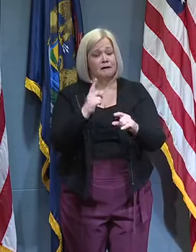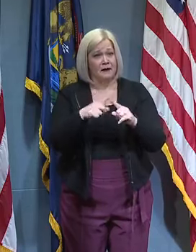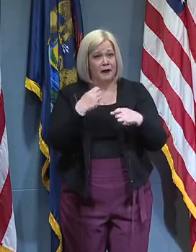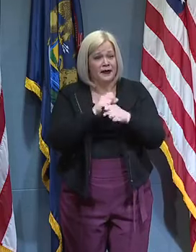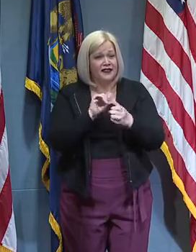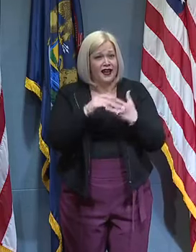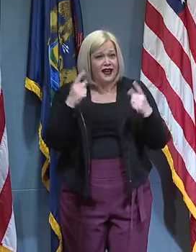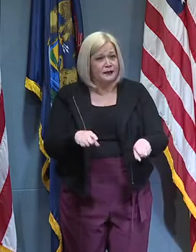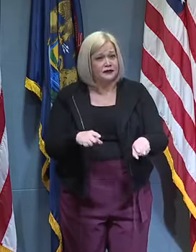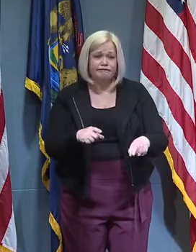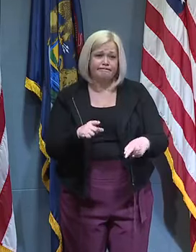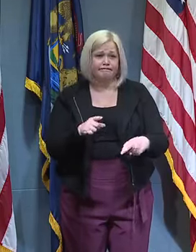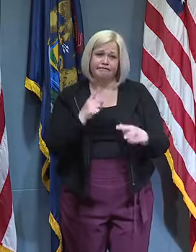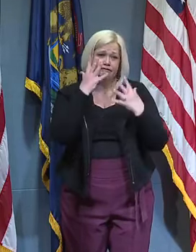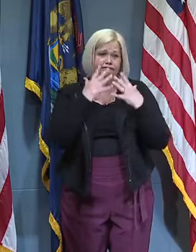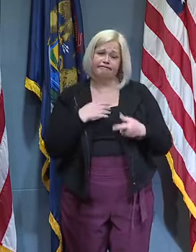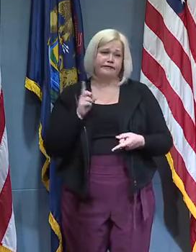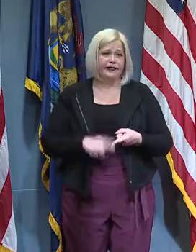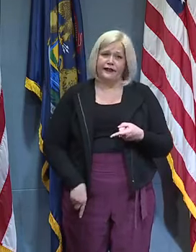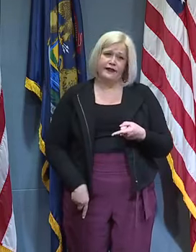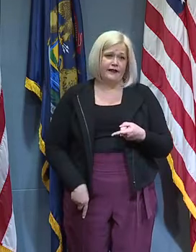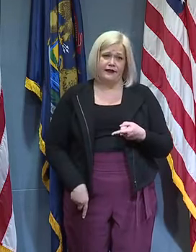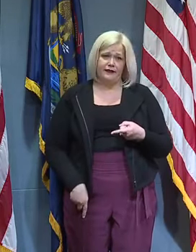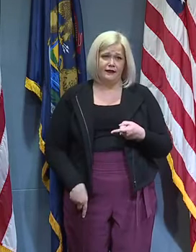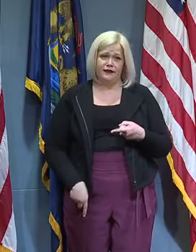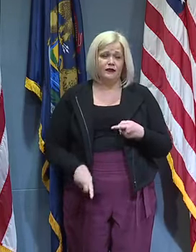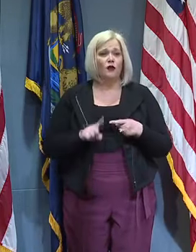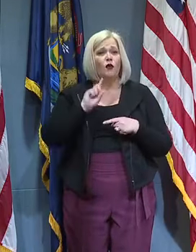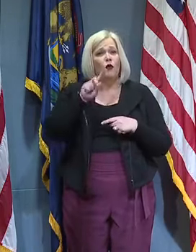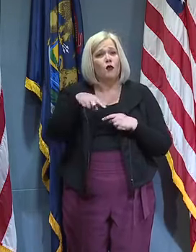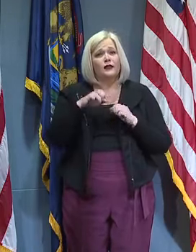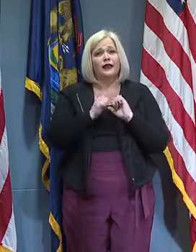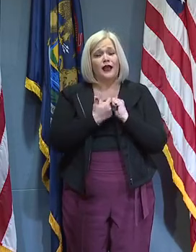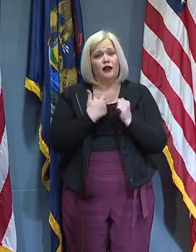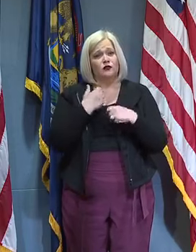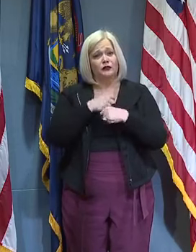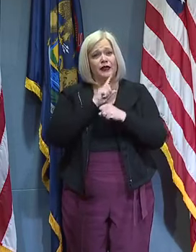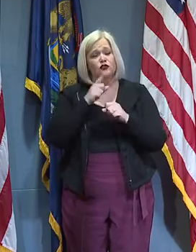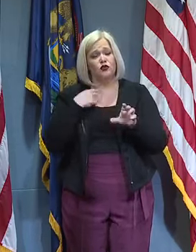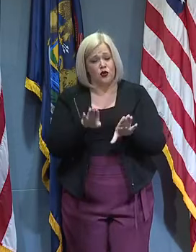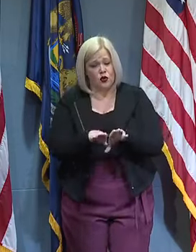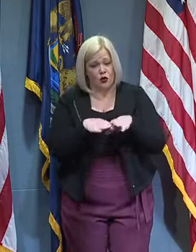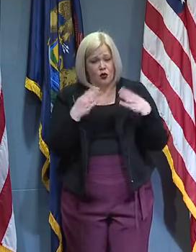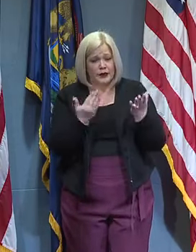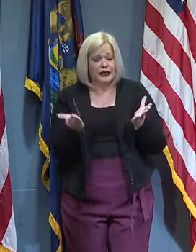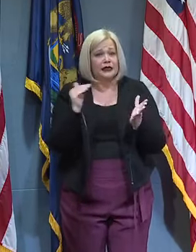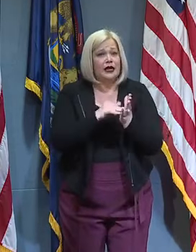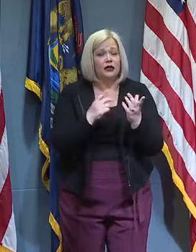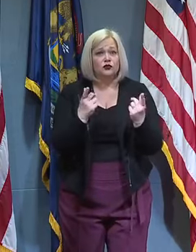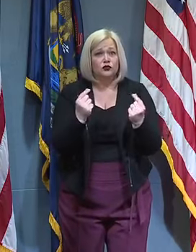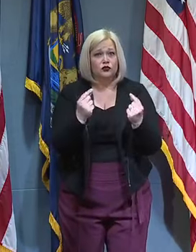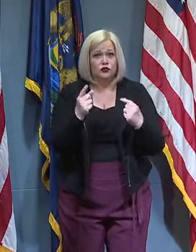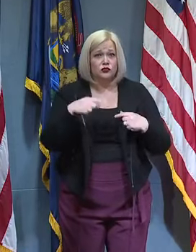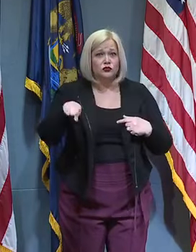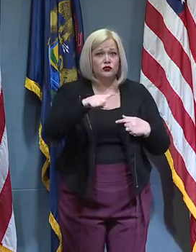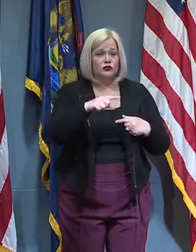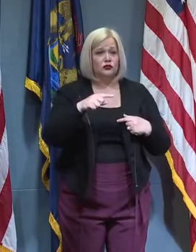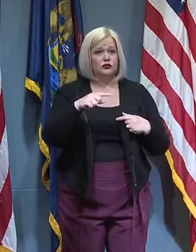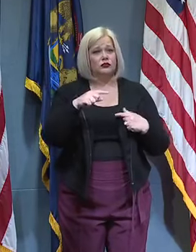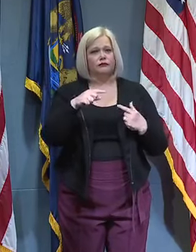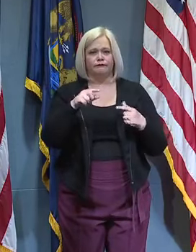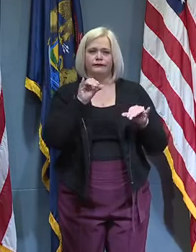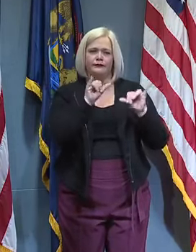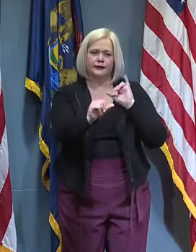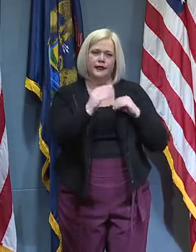only way we can get through this and take the next steps forward is if we all continue to do our part. I want